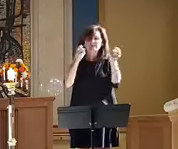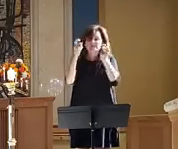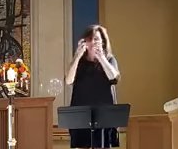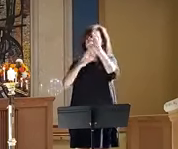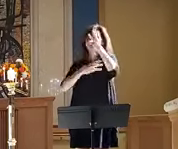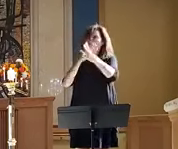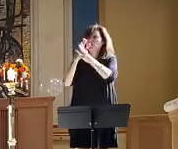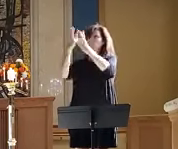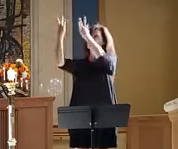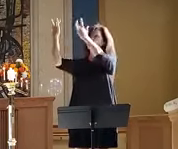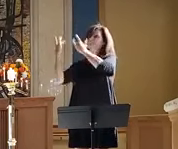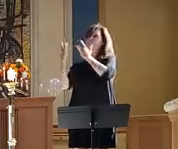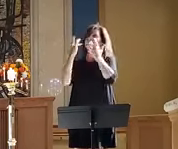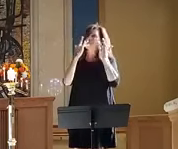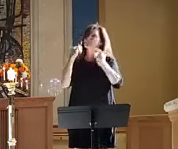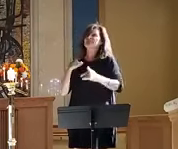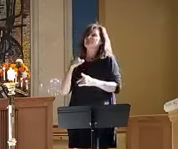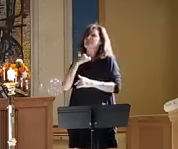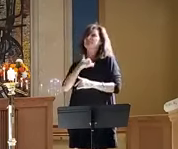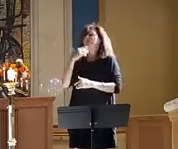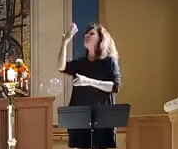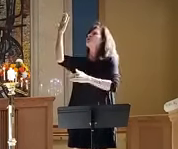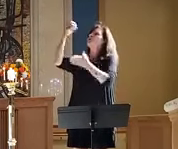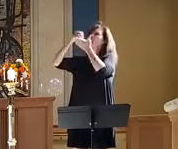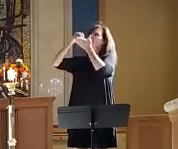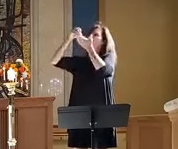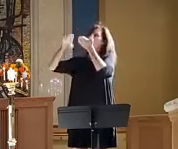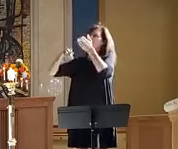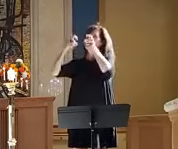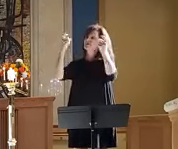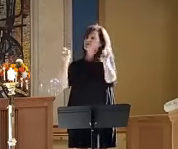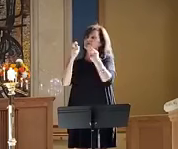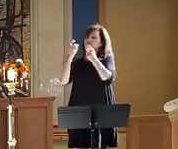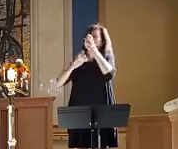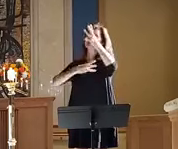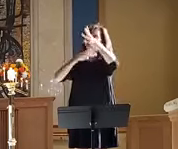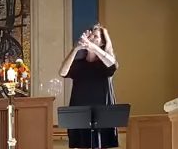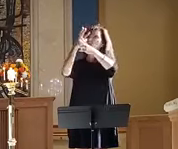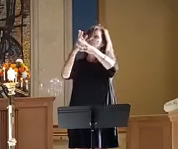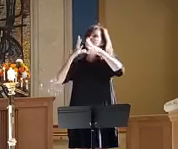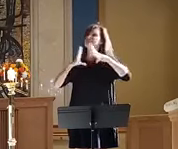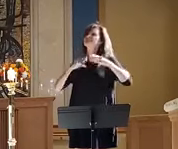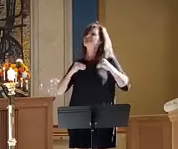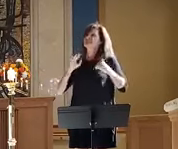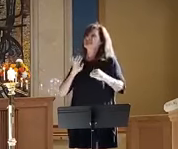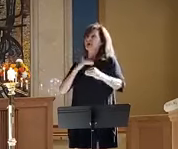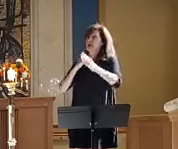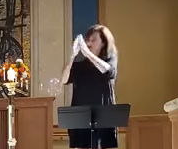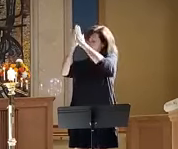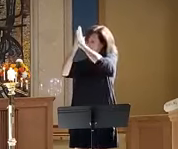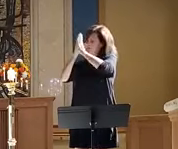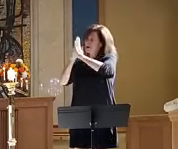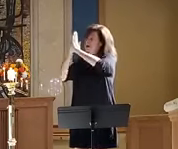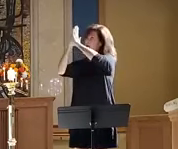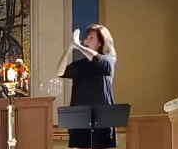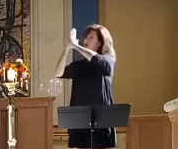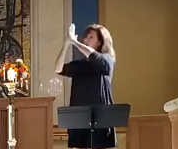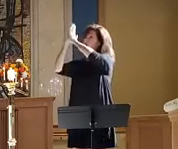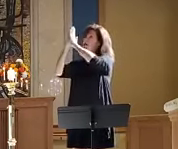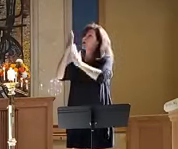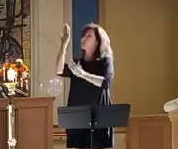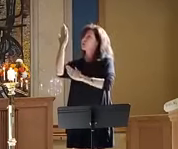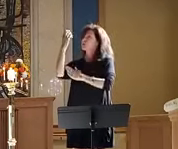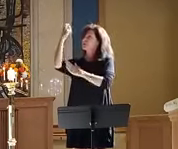world, have mercy on us. You take away the sins of the world, receive our prayer. You